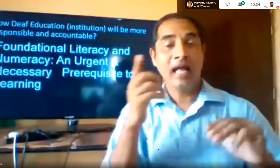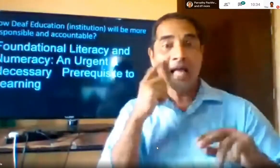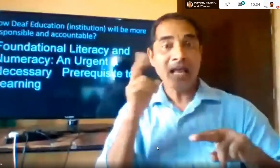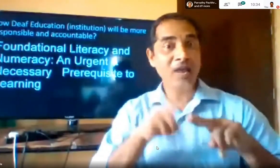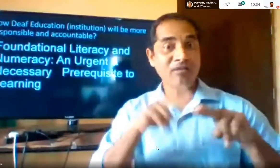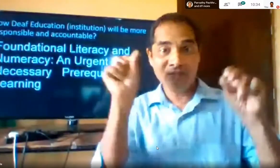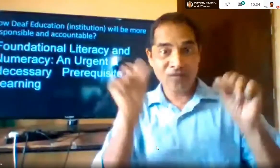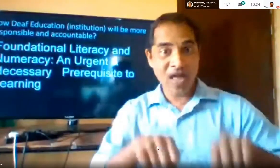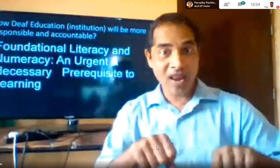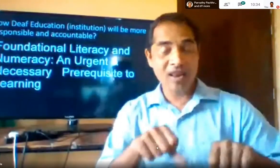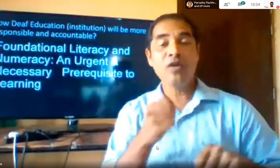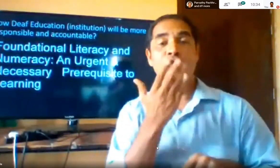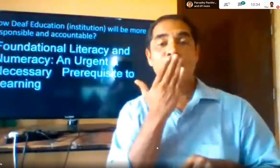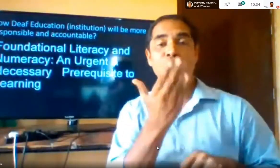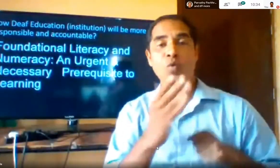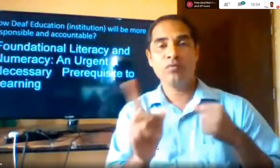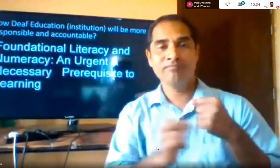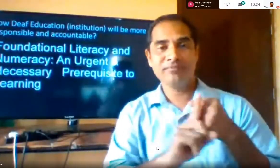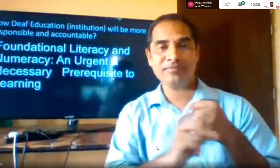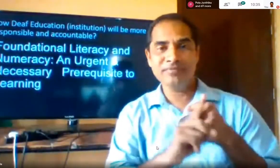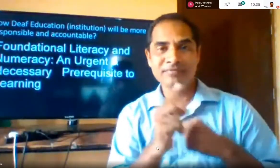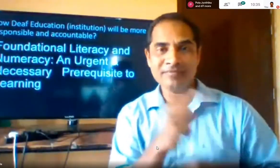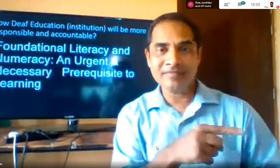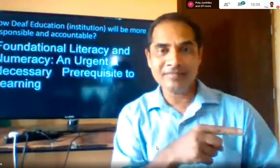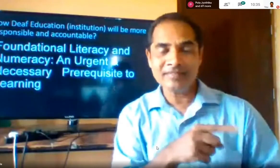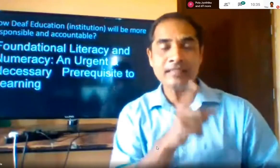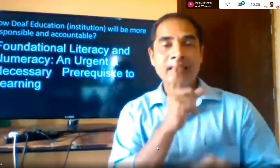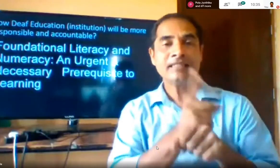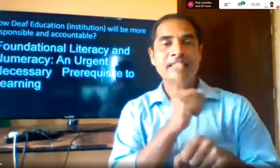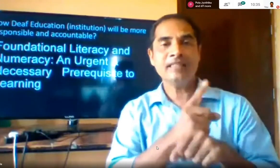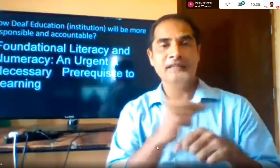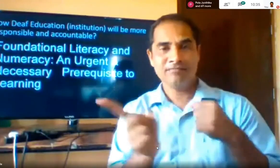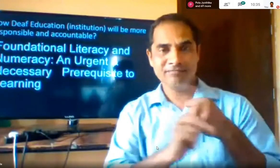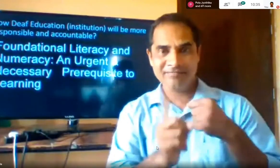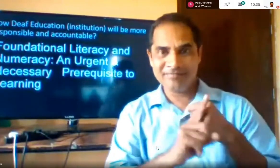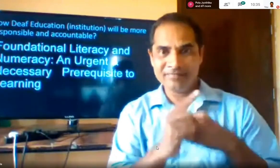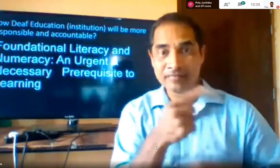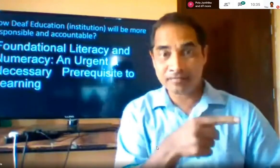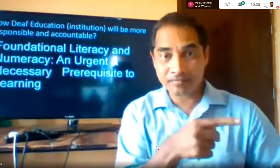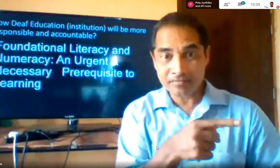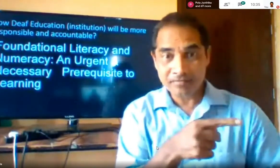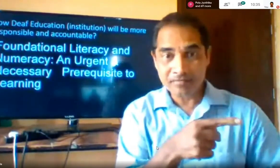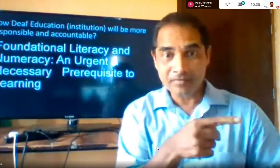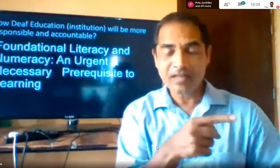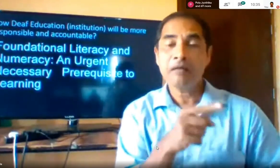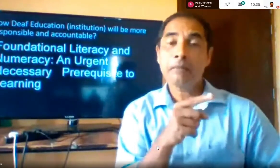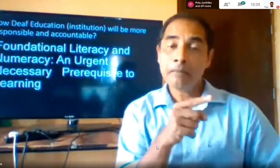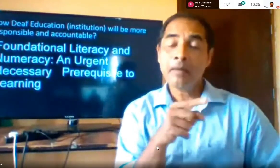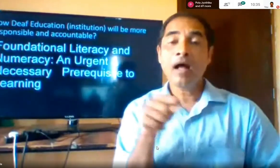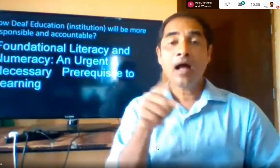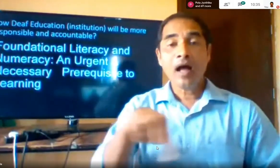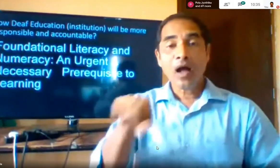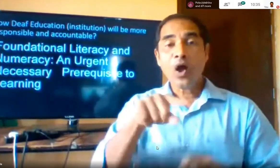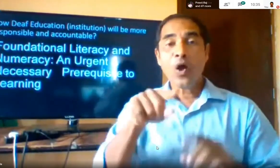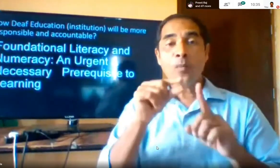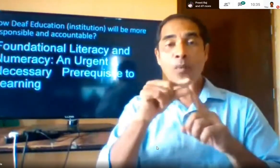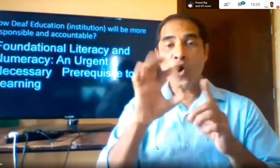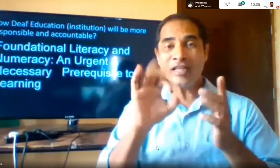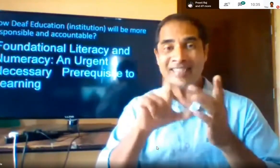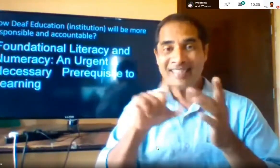right? The same way we can teach using sign language. So if it is not possible, the fine will be, or